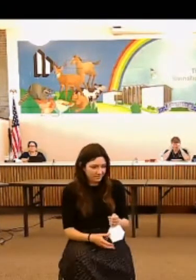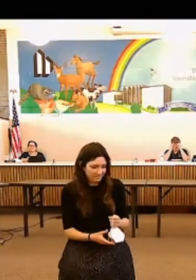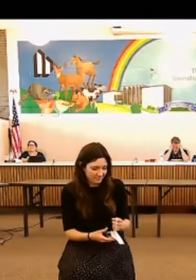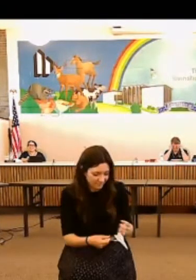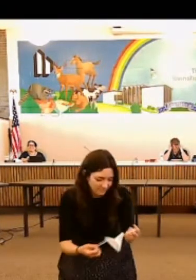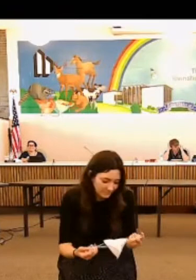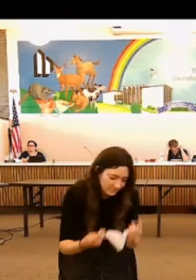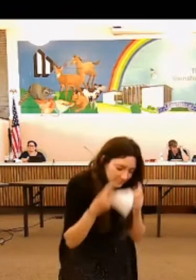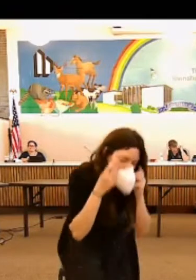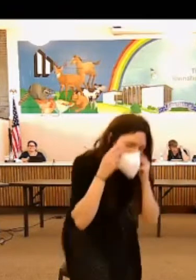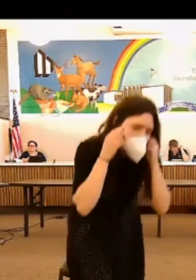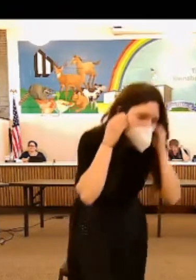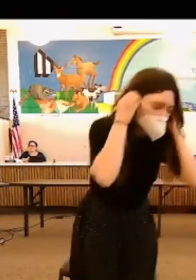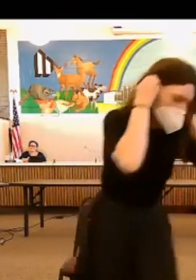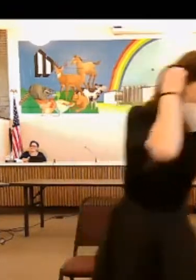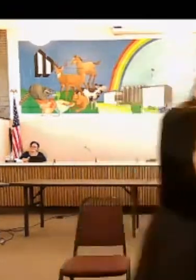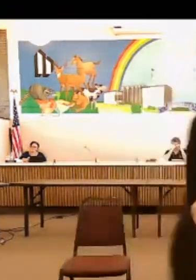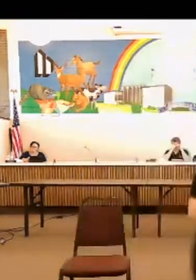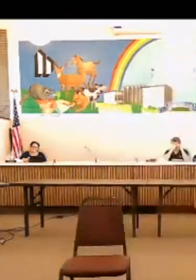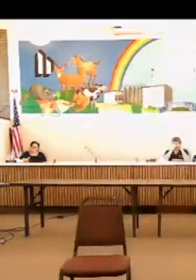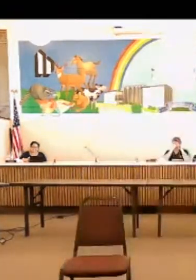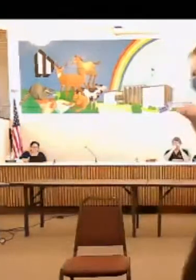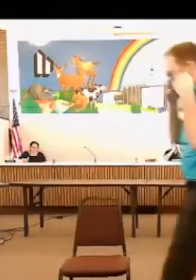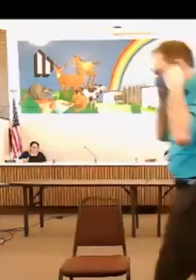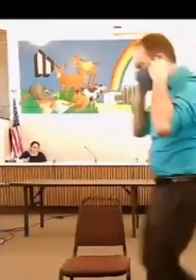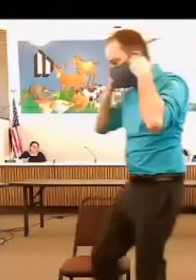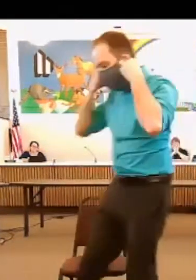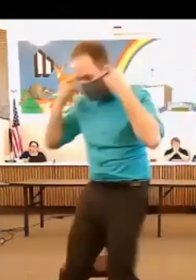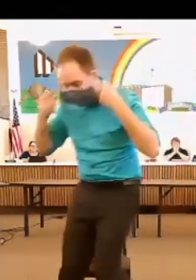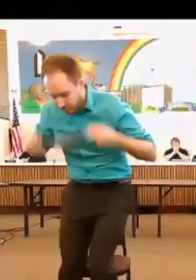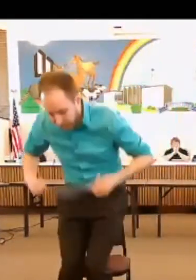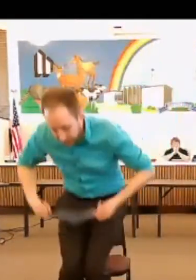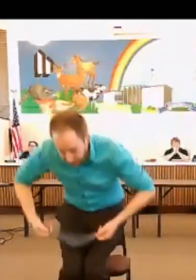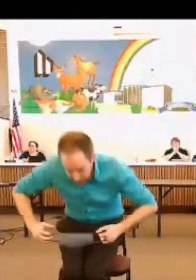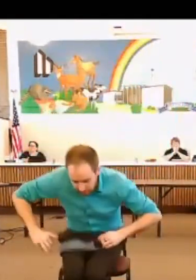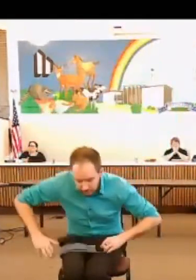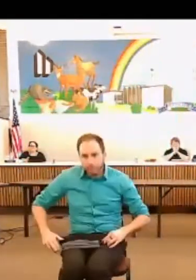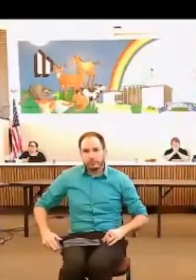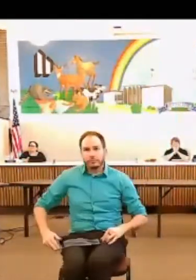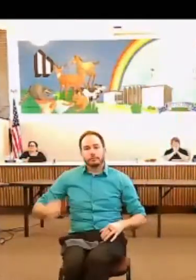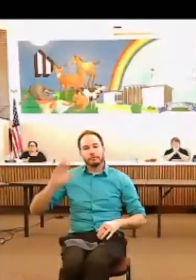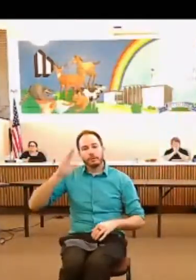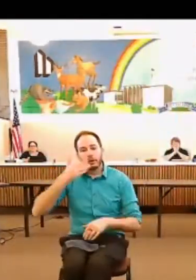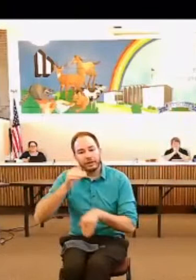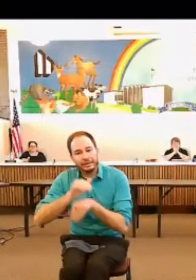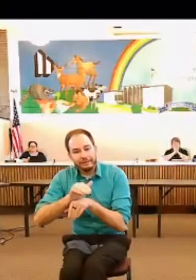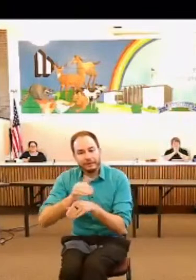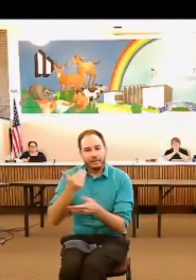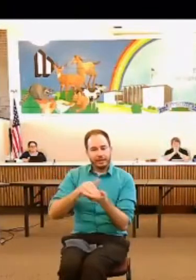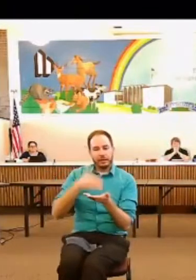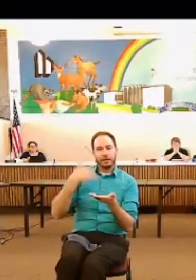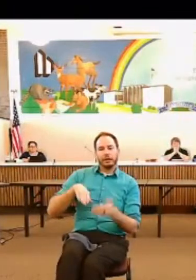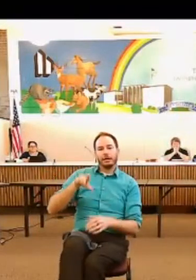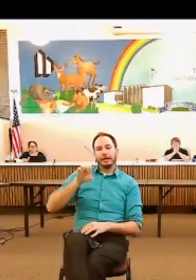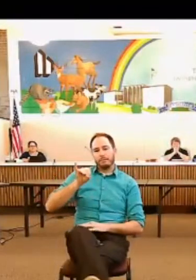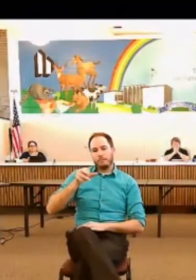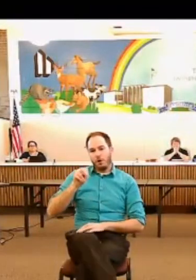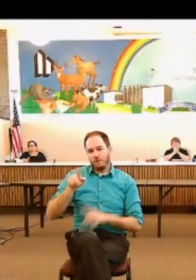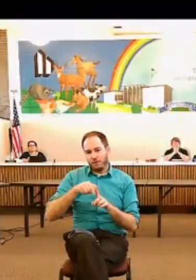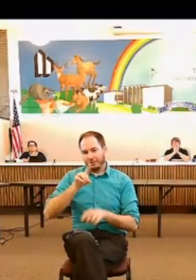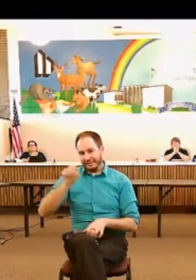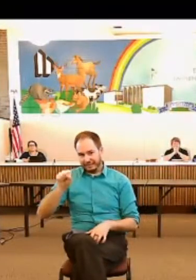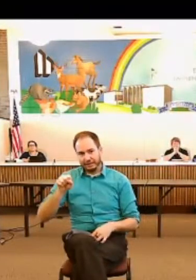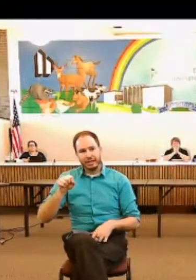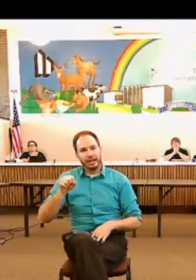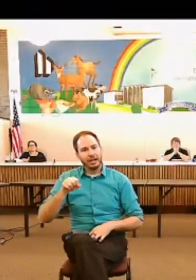Martin with DDS. Here tonight representing the application. Also in attendance tonight is Jeff, and I'm blanking